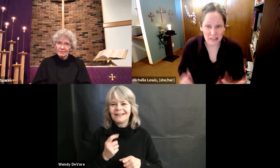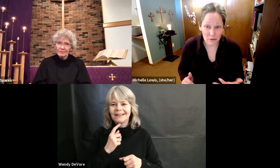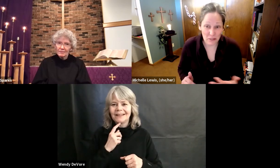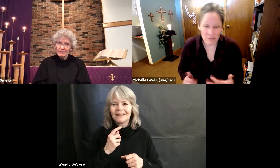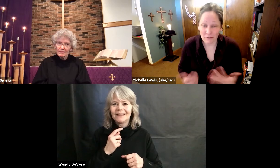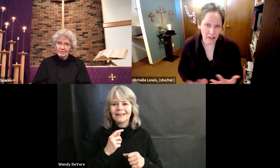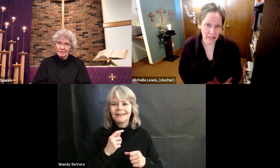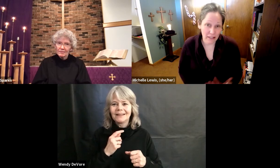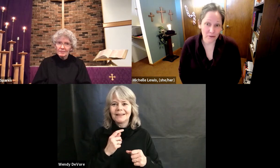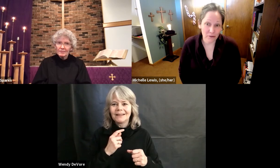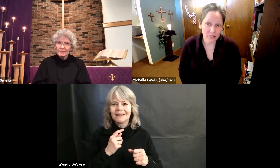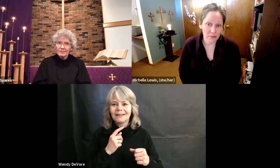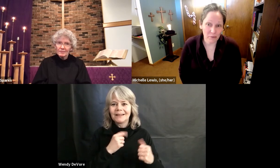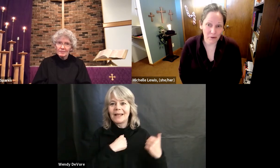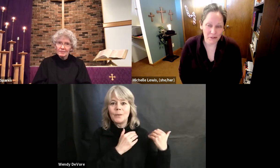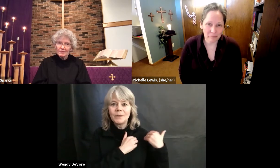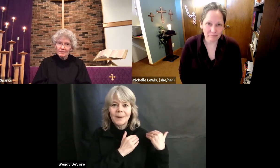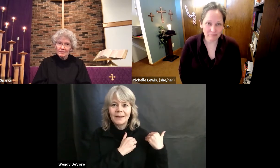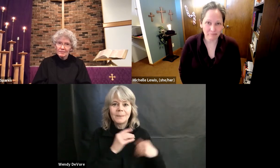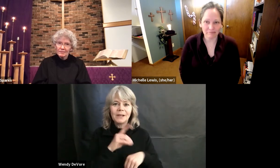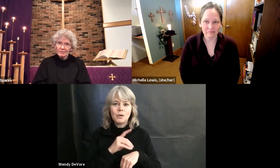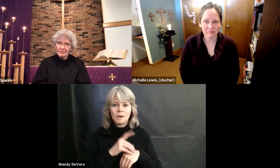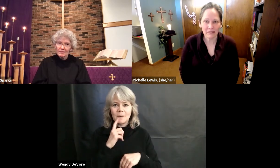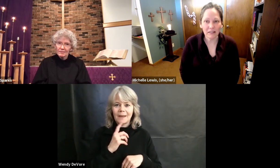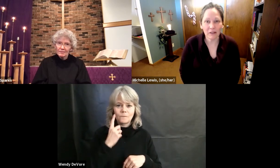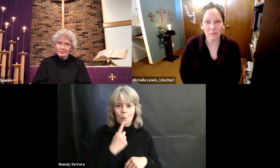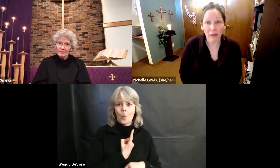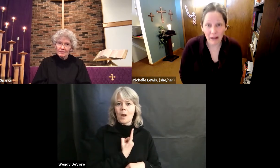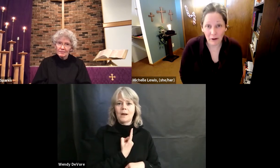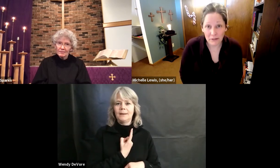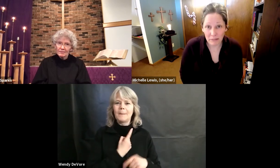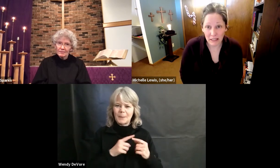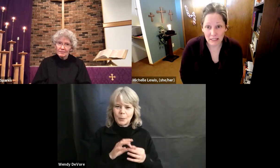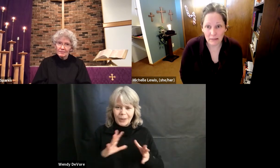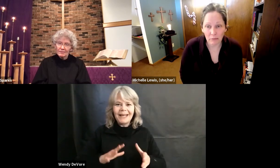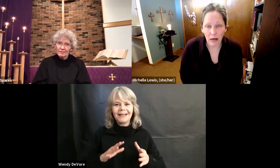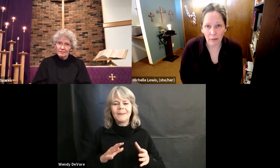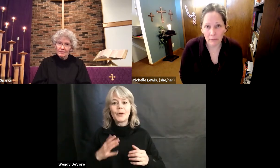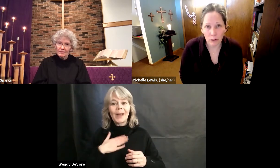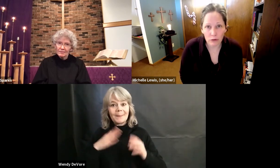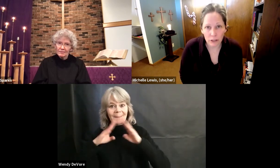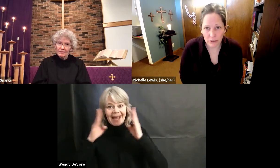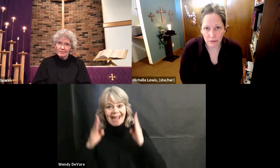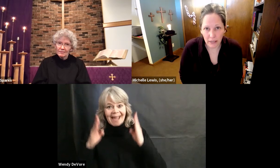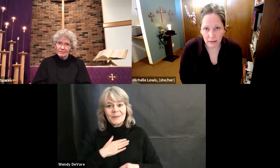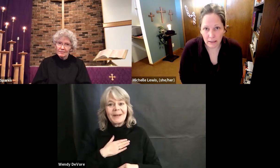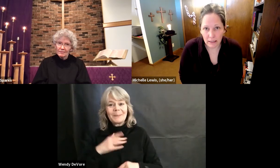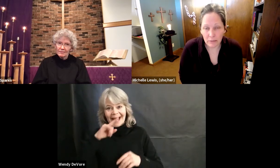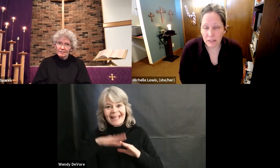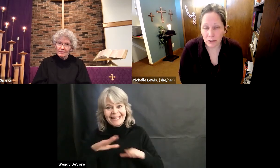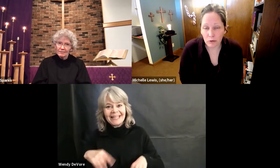responsibility and duty falling to just one person. And at my house, my kids said, "Mom, you shouldn't do